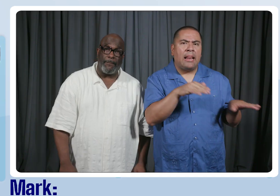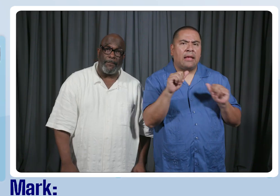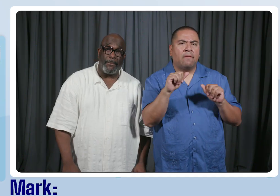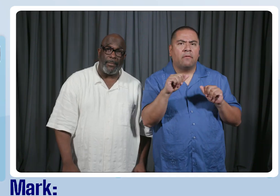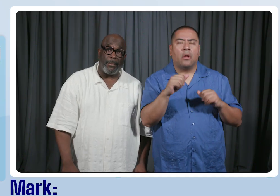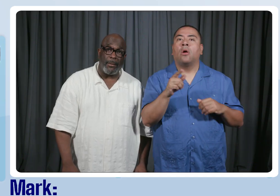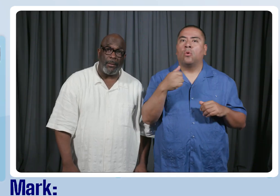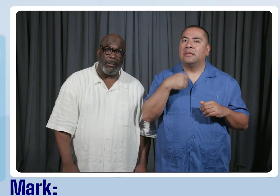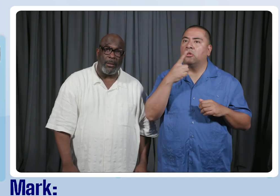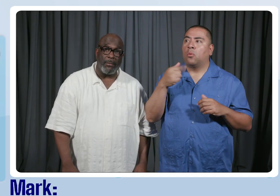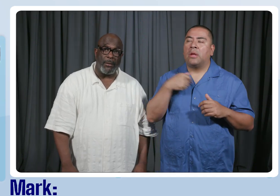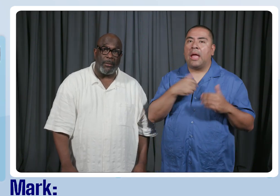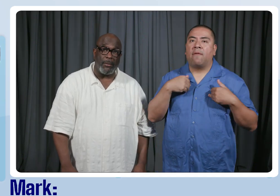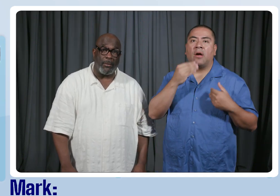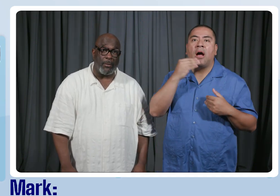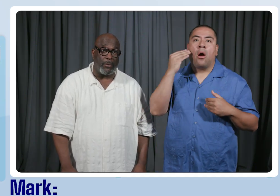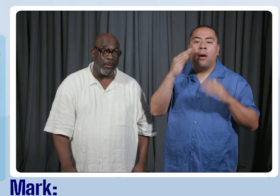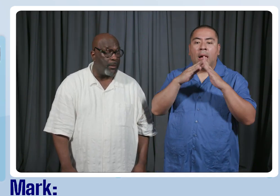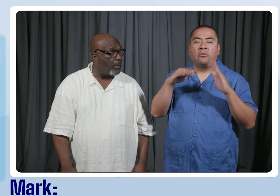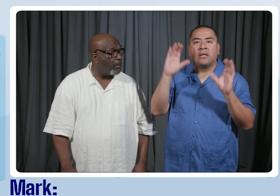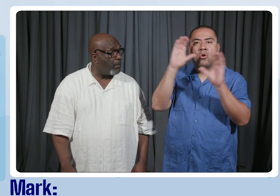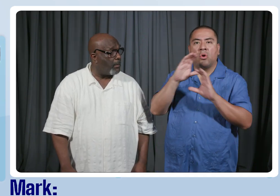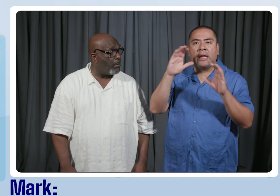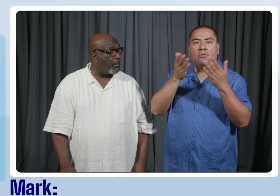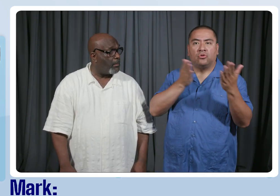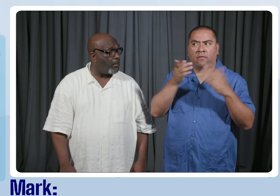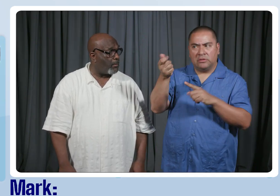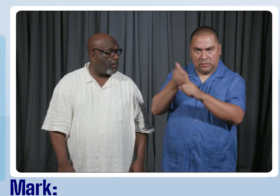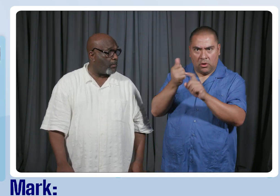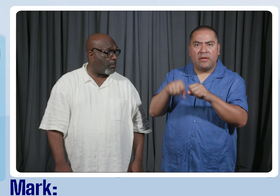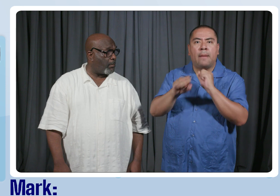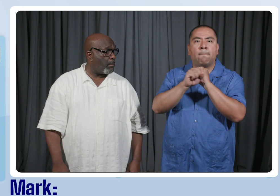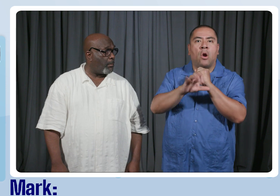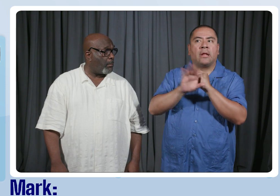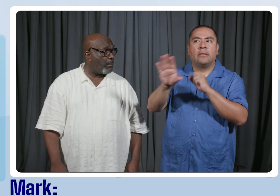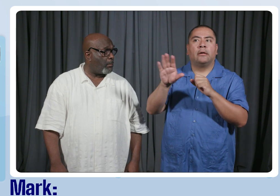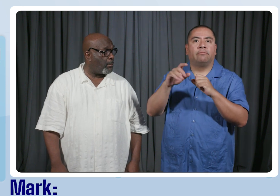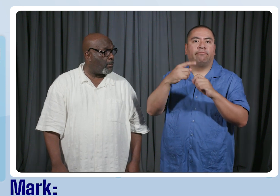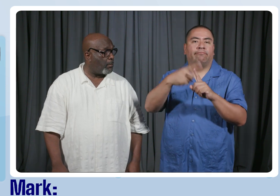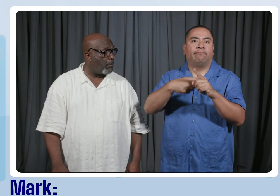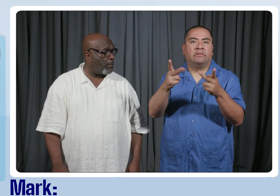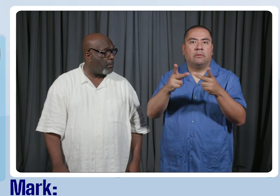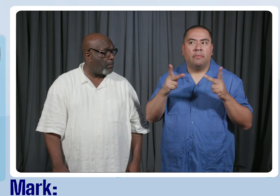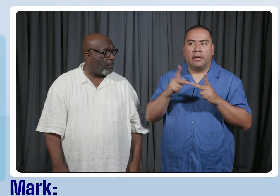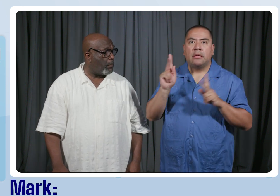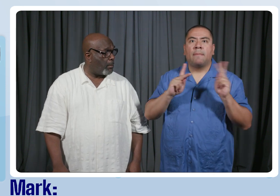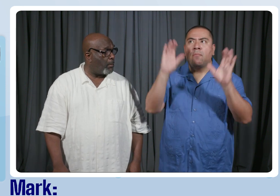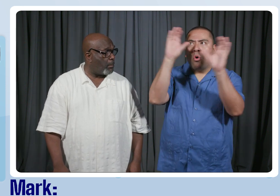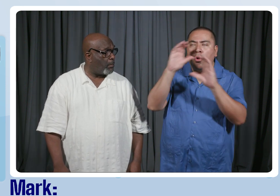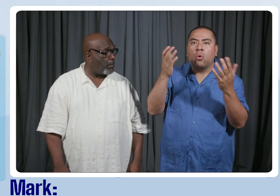have this housing locator service. You're welcome to get on that at any point in time and market your property. There are people out there looking for units